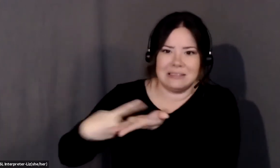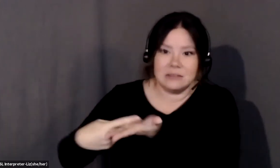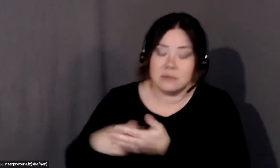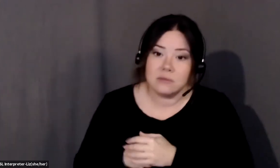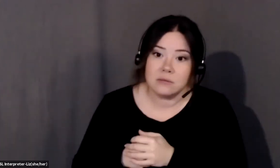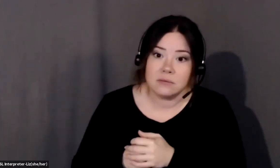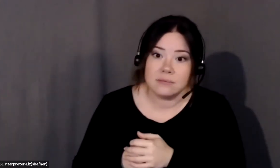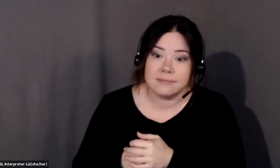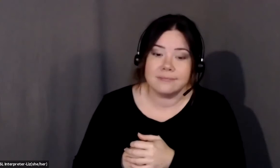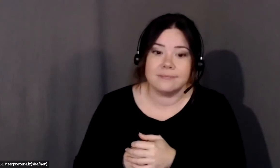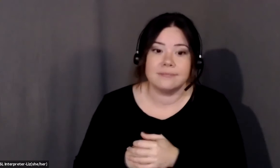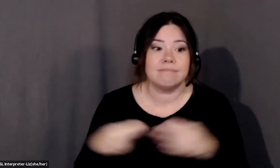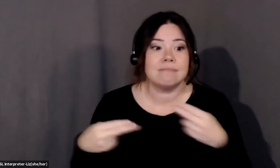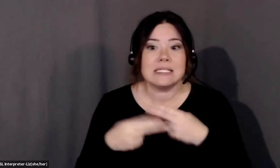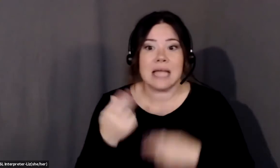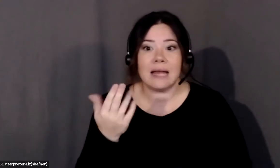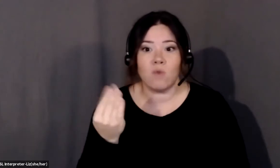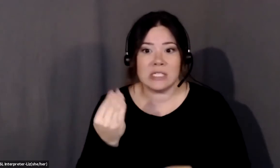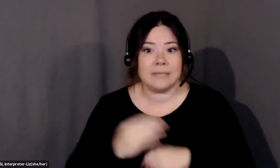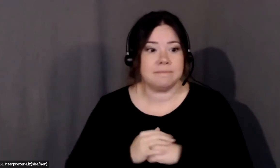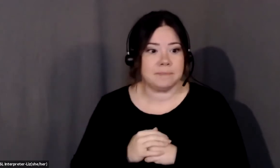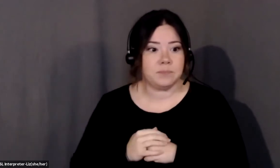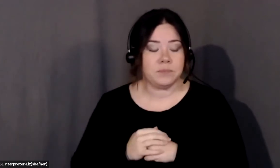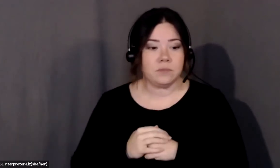Slide 14. 4.